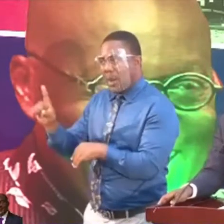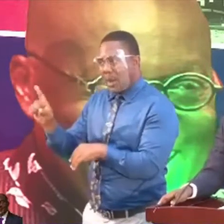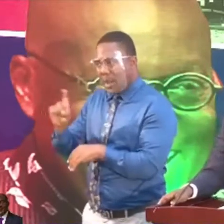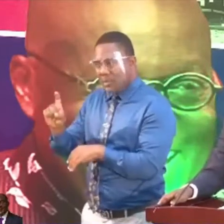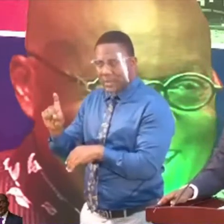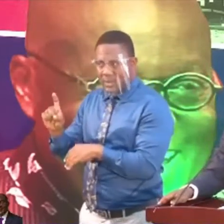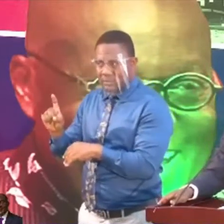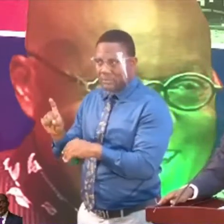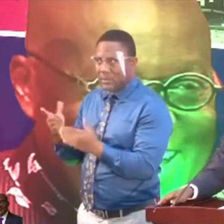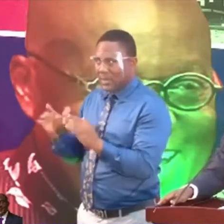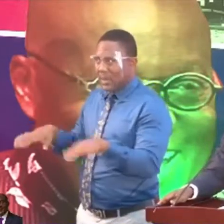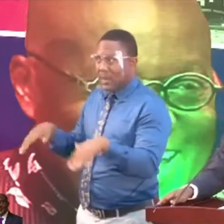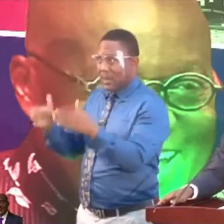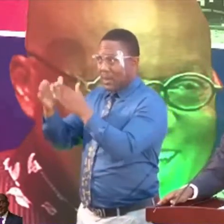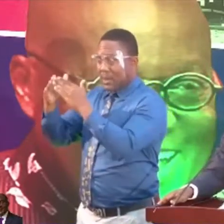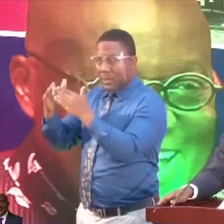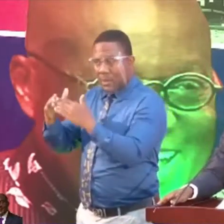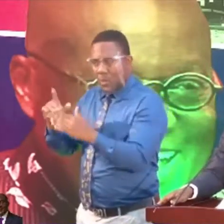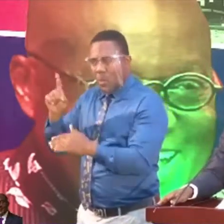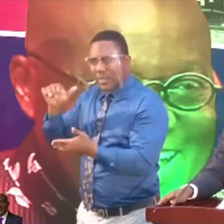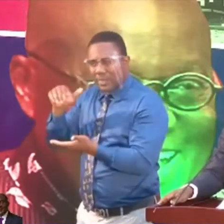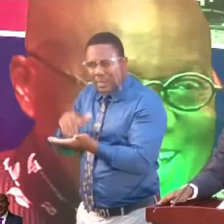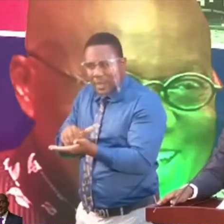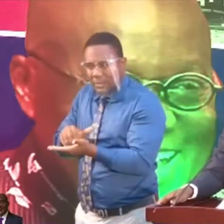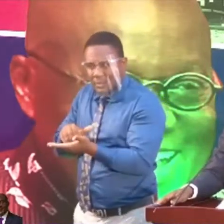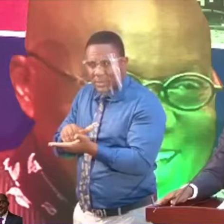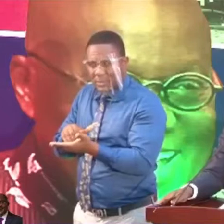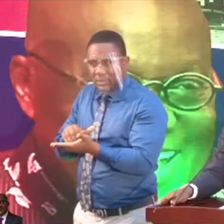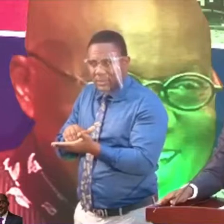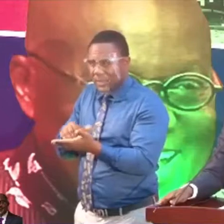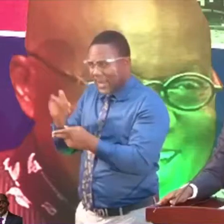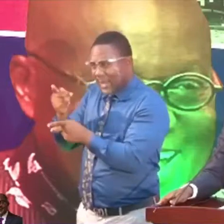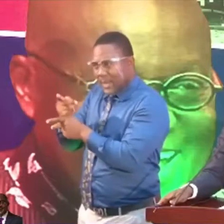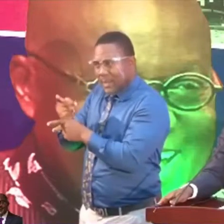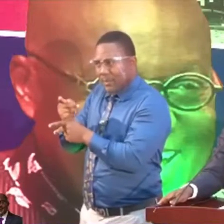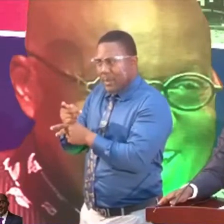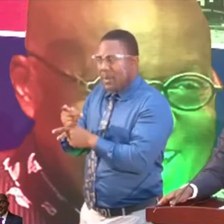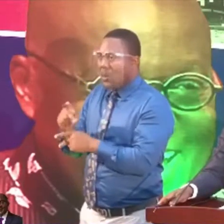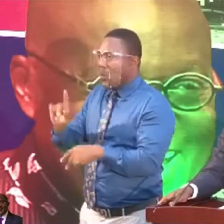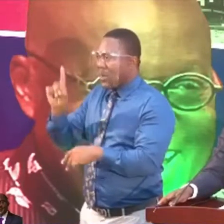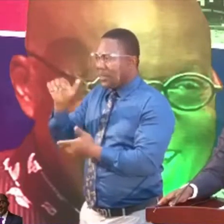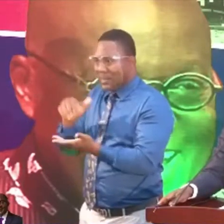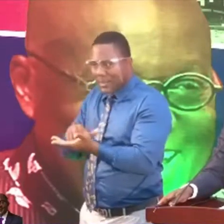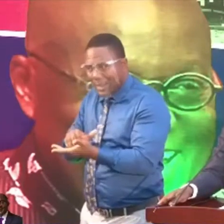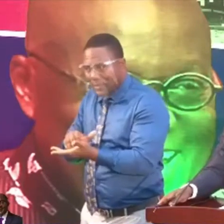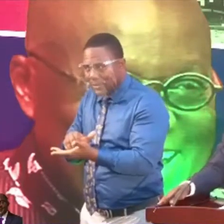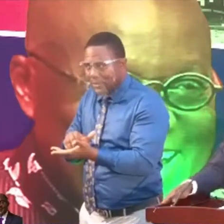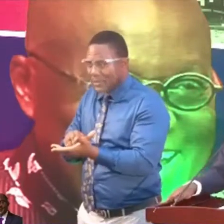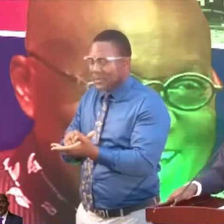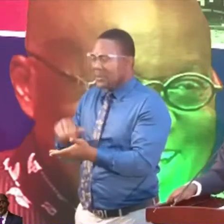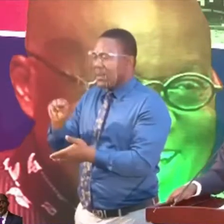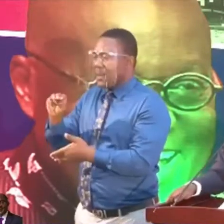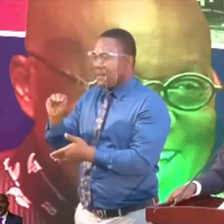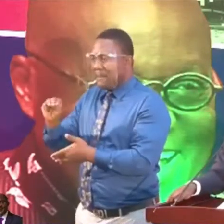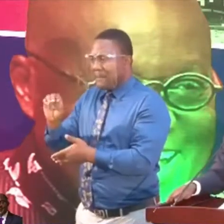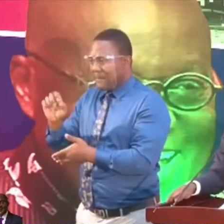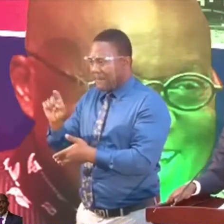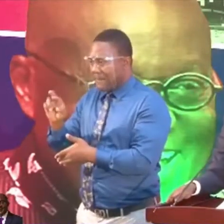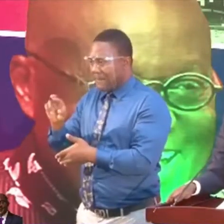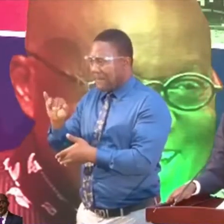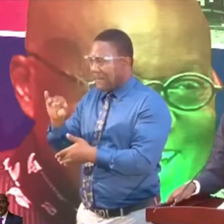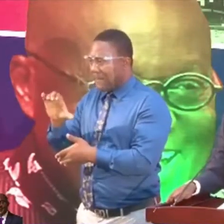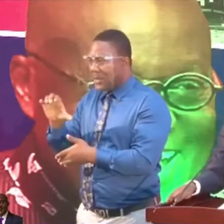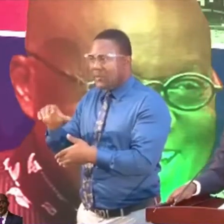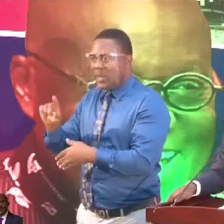are 1,000 metric ton warehouses throughout the country. And these warehouses are equipped with